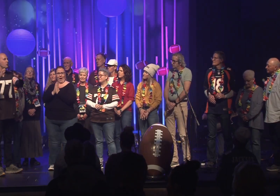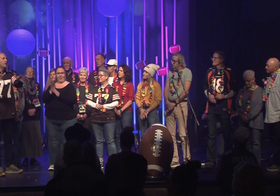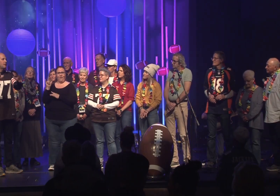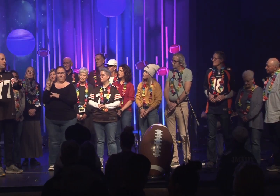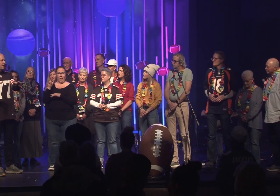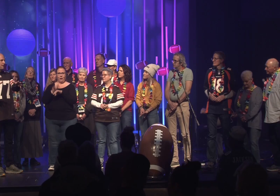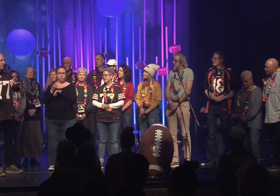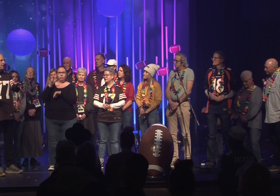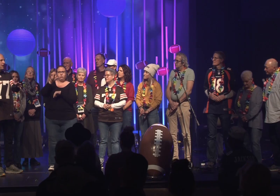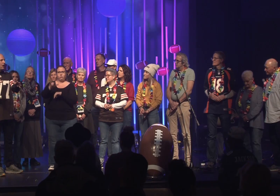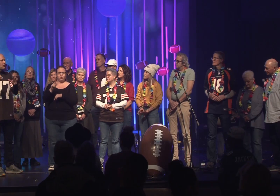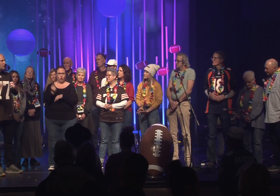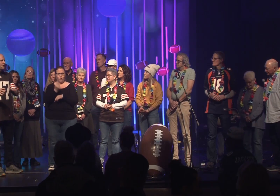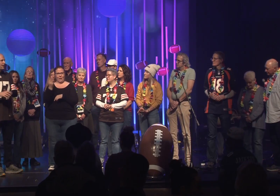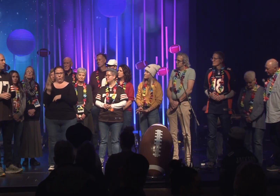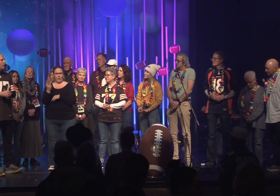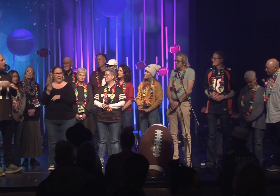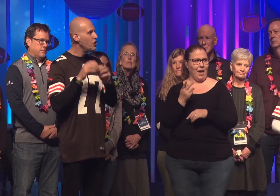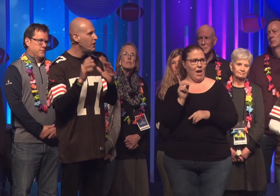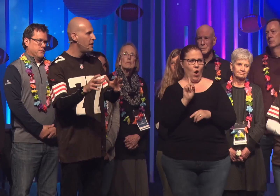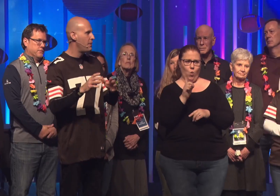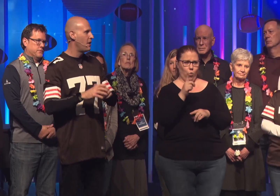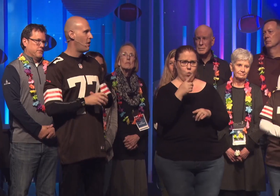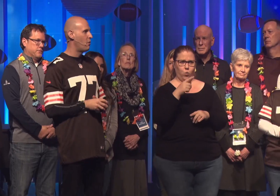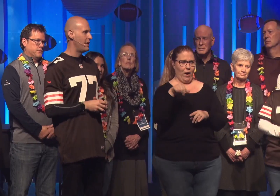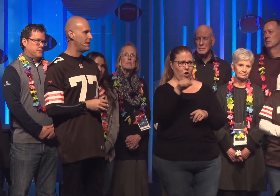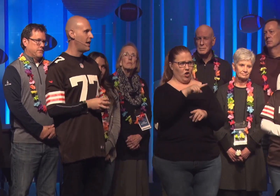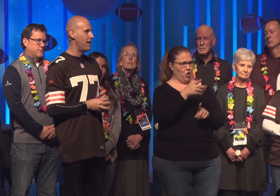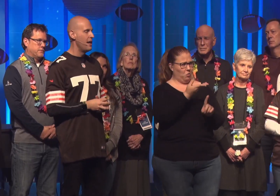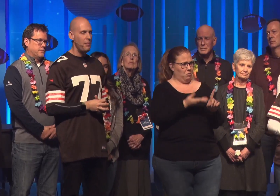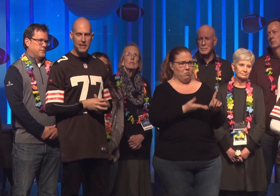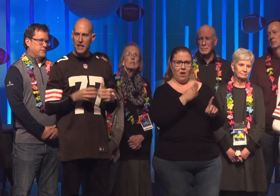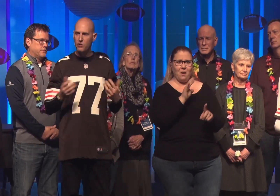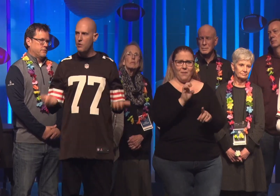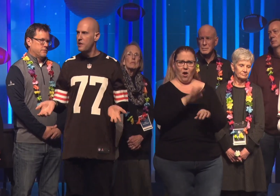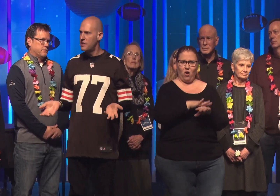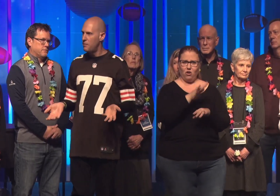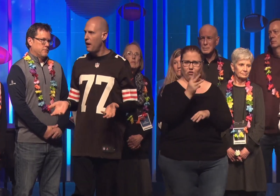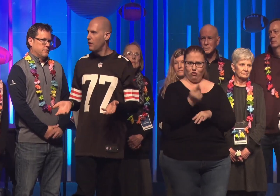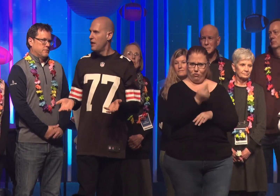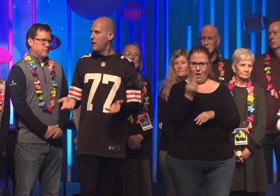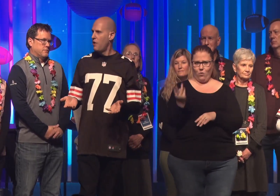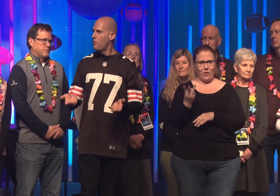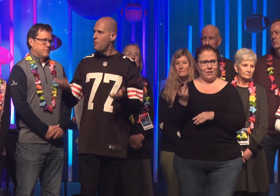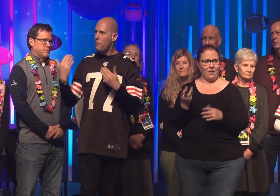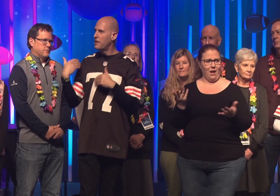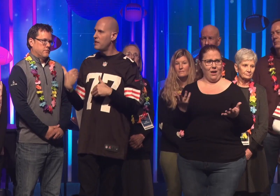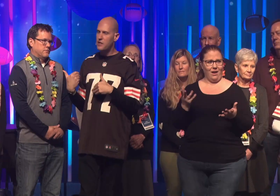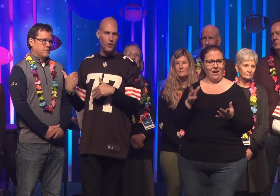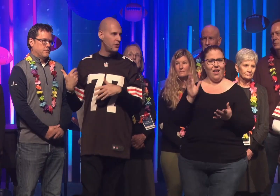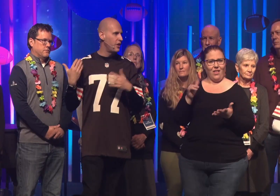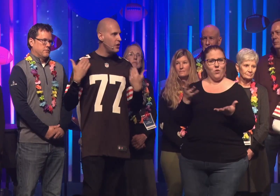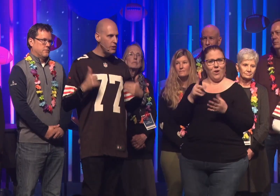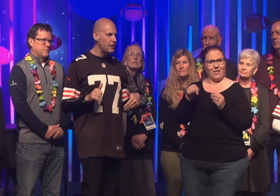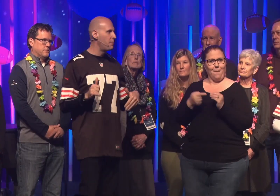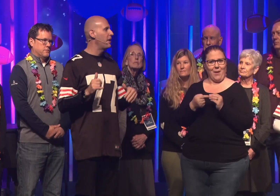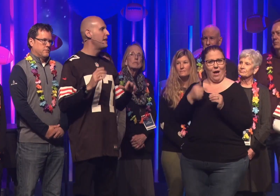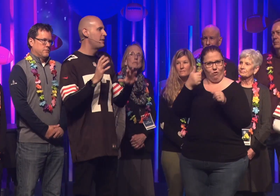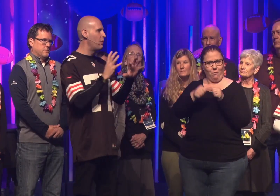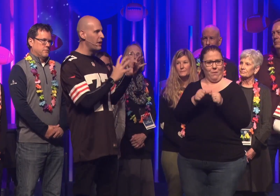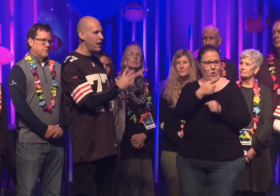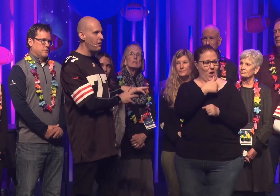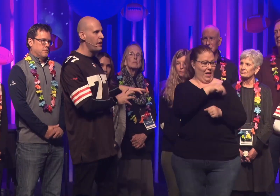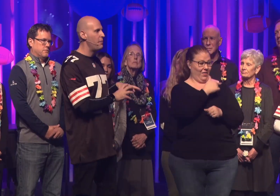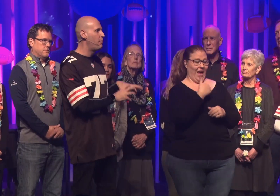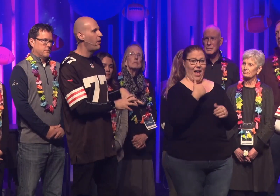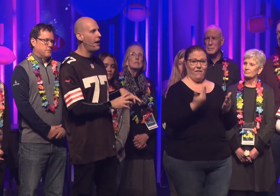where are you going to be on Tuesday? Where are you going to be on Wednesday? Because that's really what this is about, right? Remembering that these folks are in a new experience,